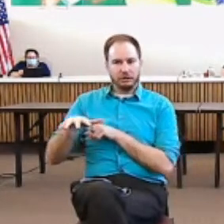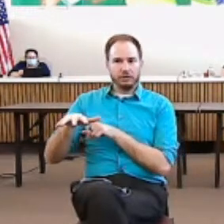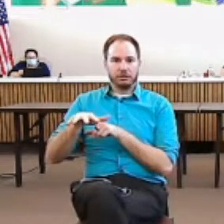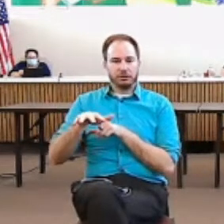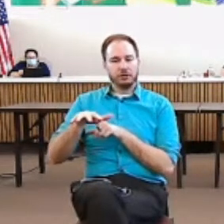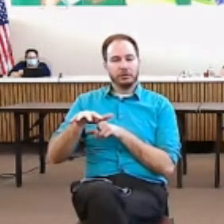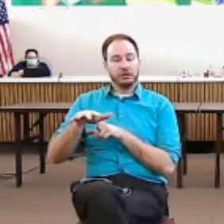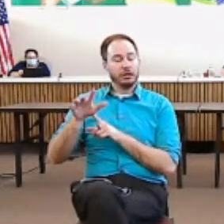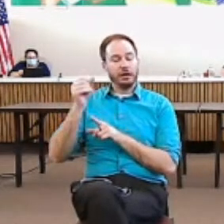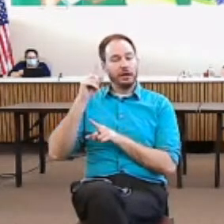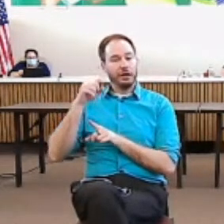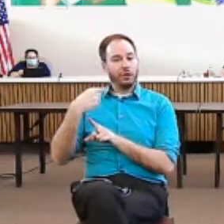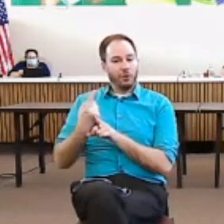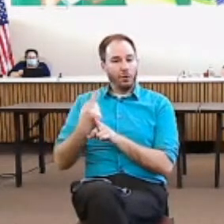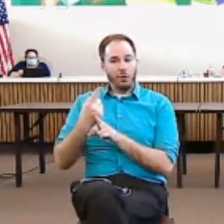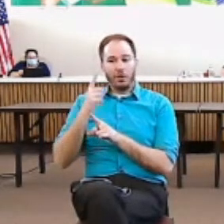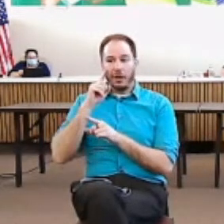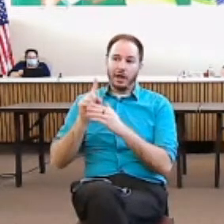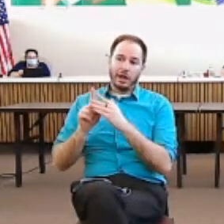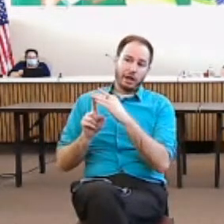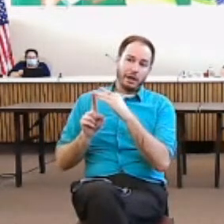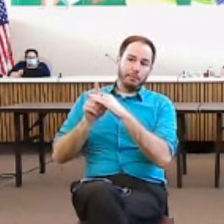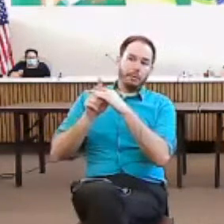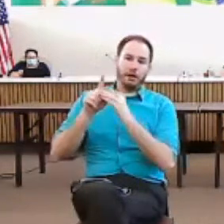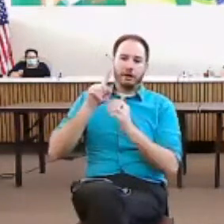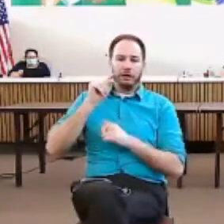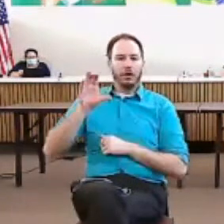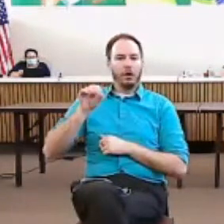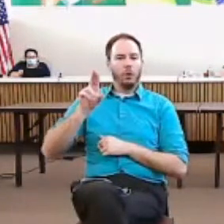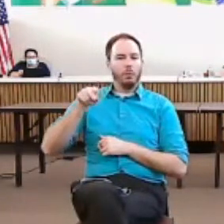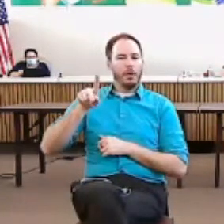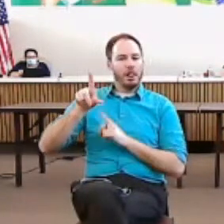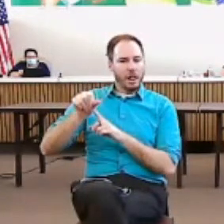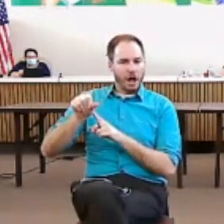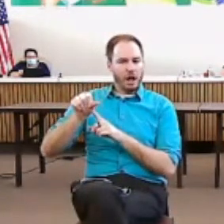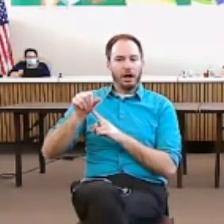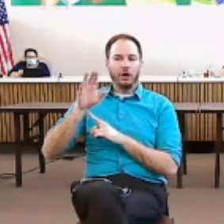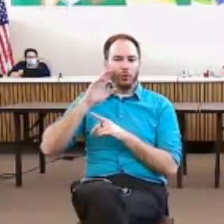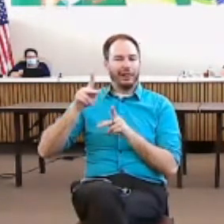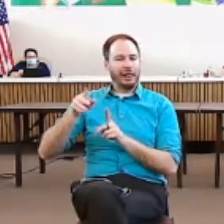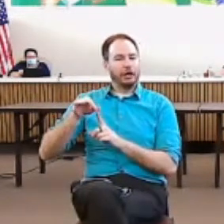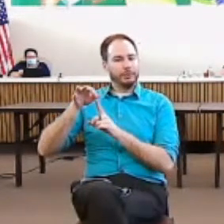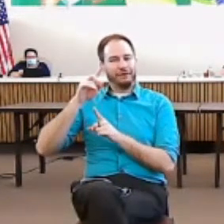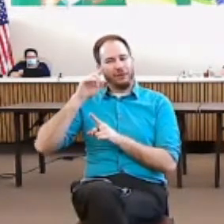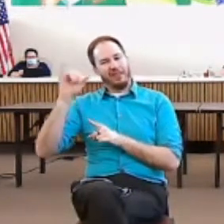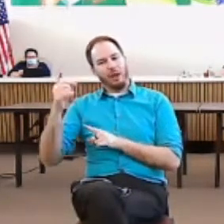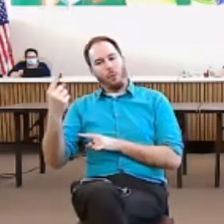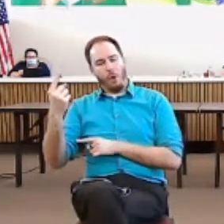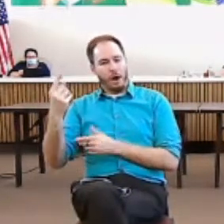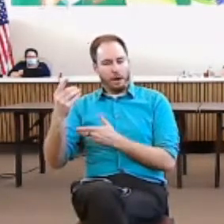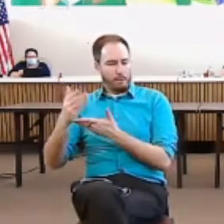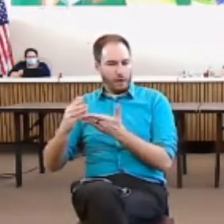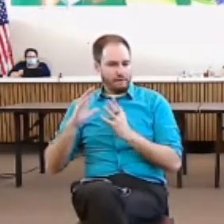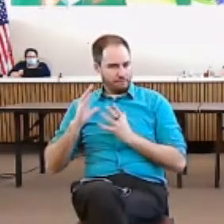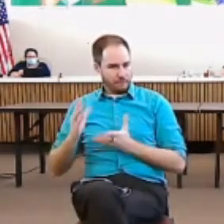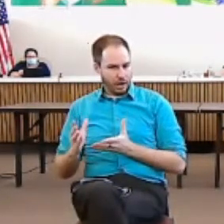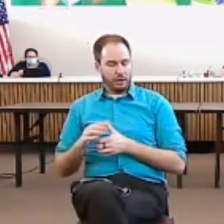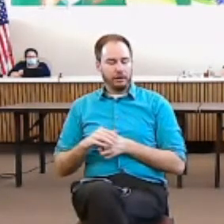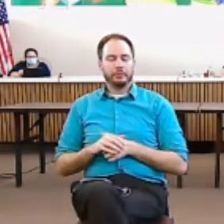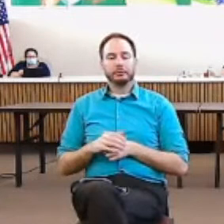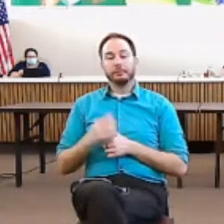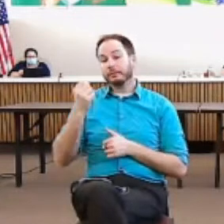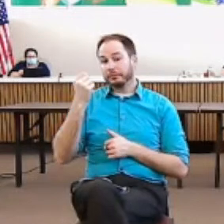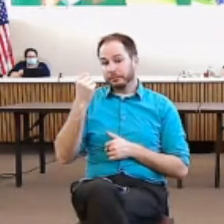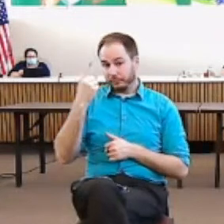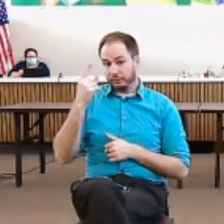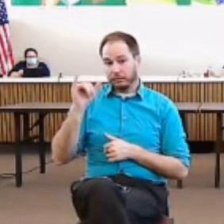The only thing that would stick up above that is the cupola, and so we would make a special allowance for that. Even